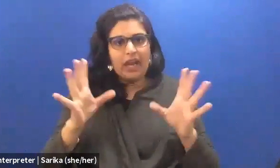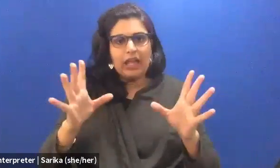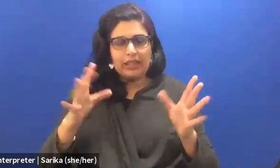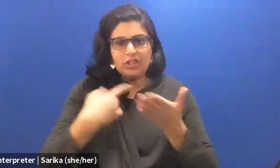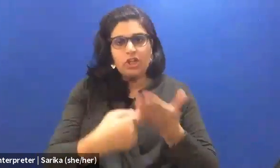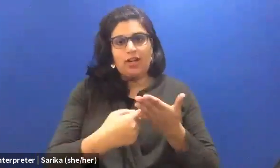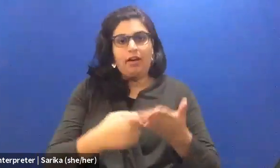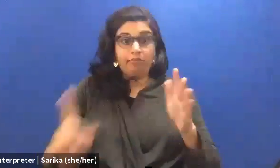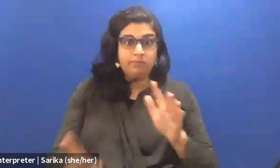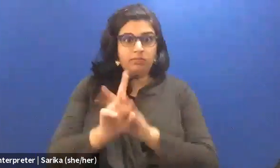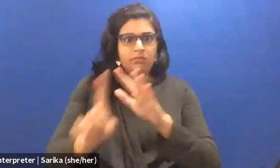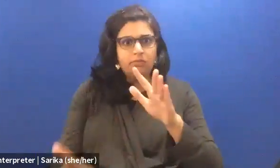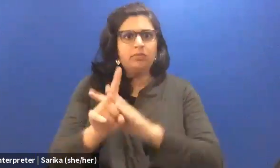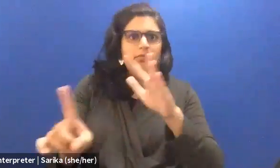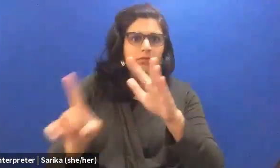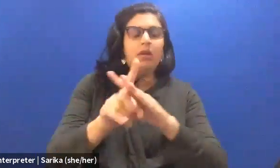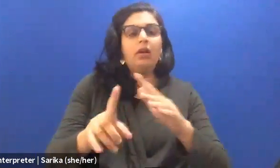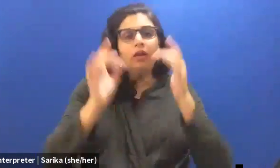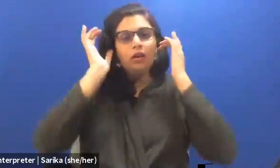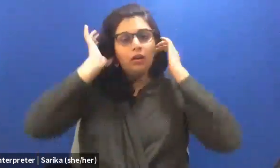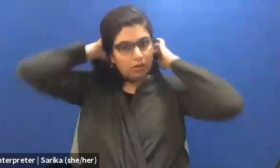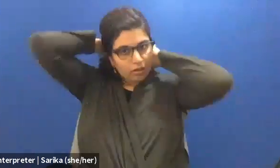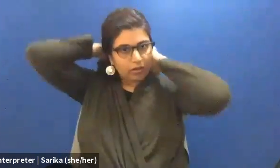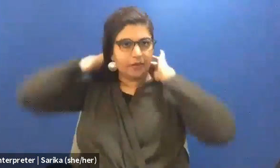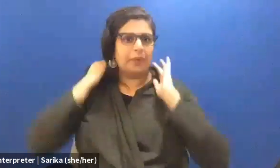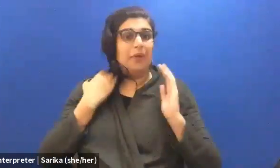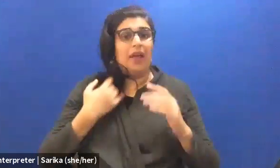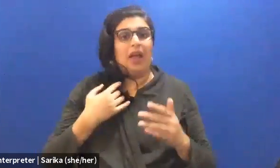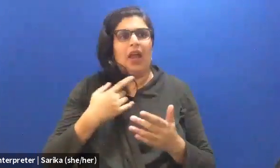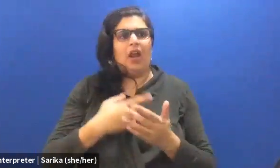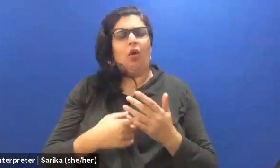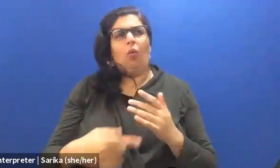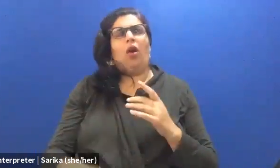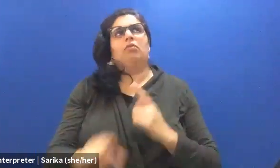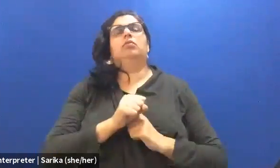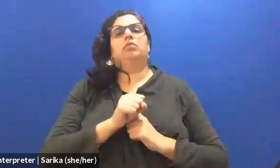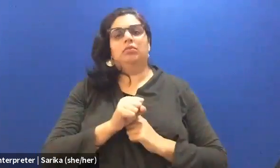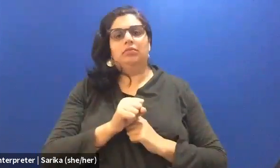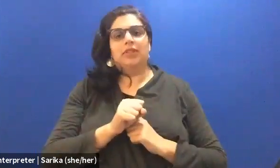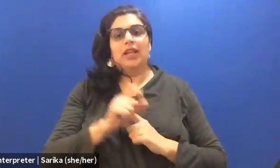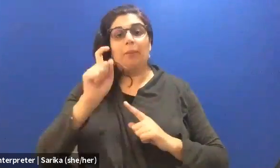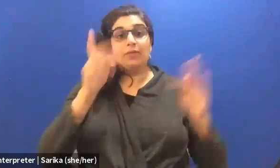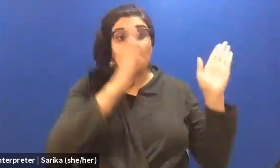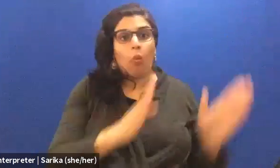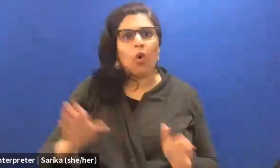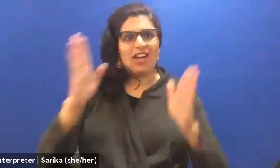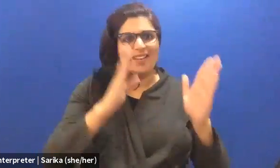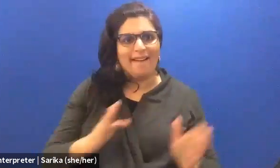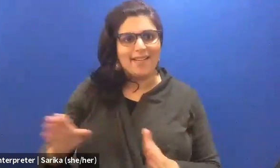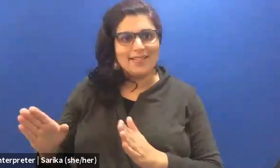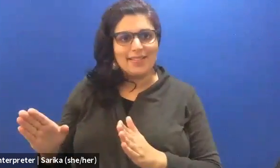conversations that keep coming up, and it's striking to me is how organized it has to be in order